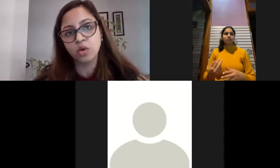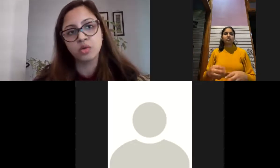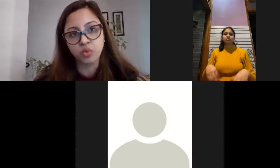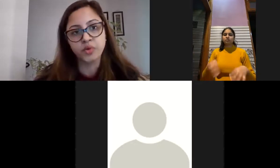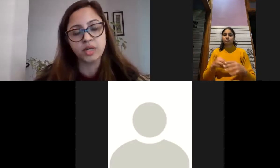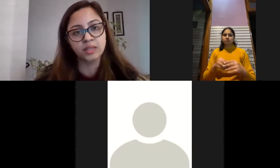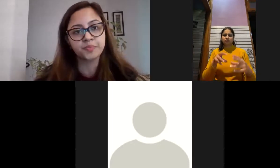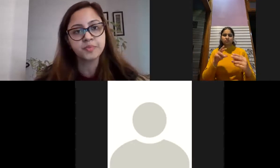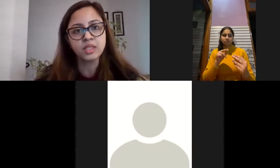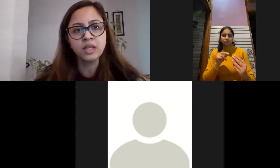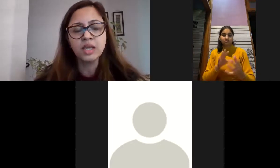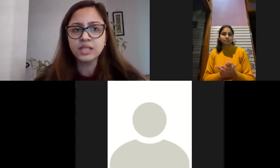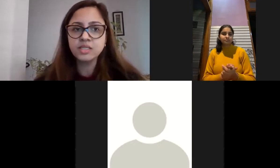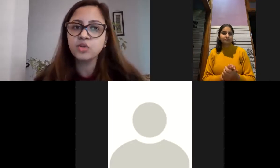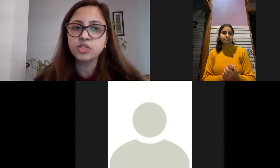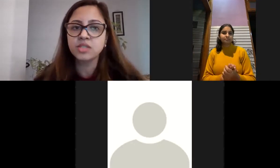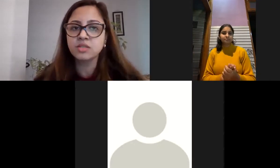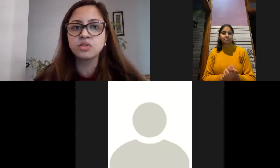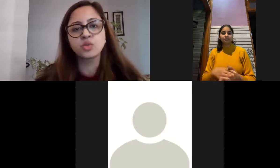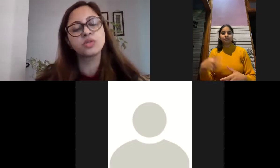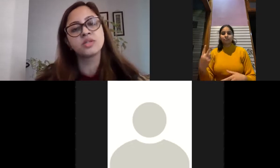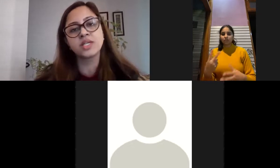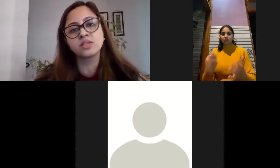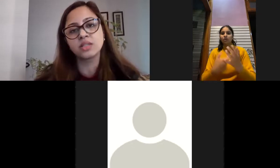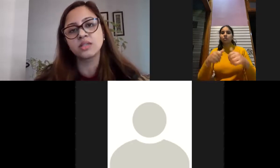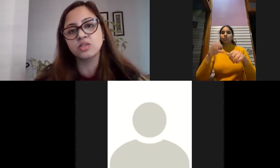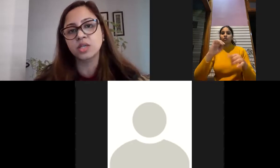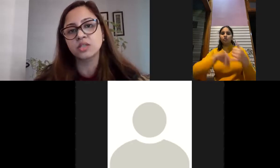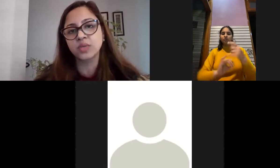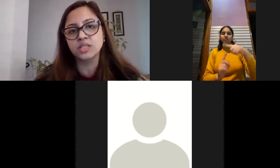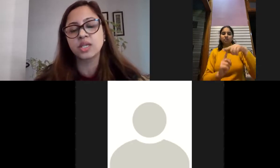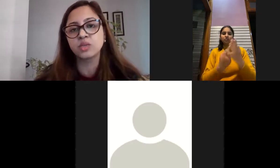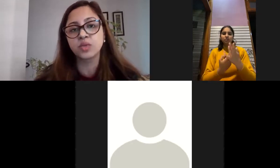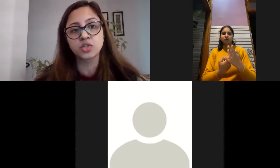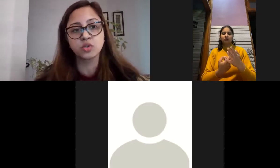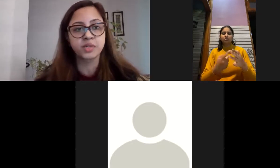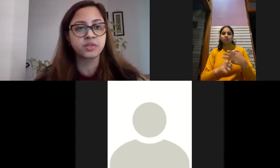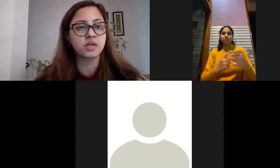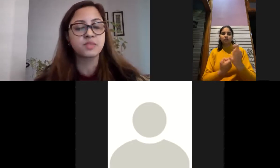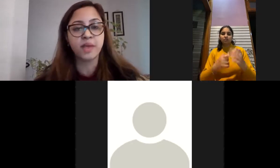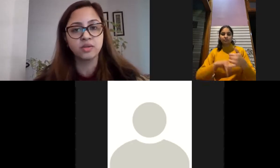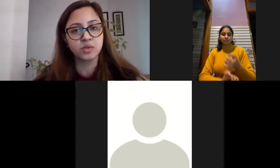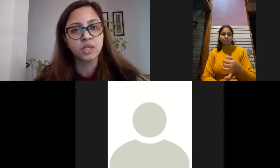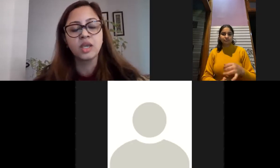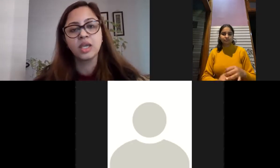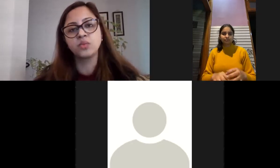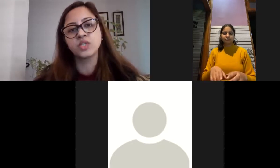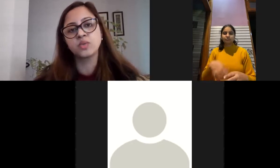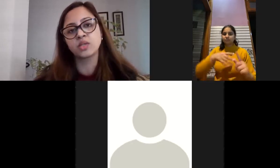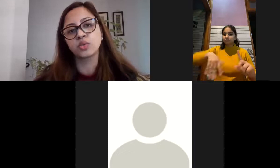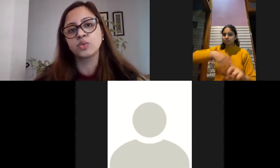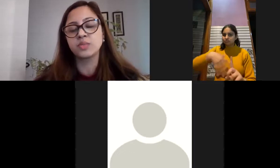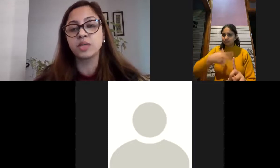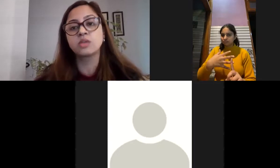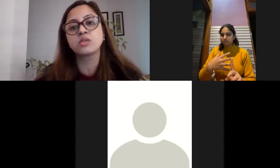dogs quarreling. Later, Rochester narrates, rather constructs a one-sided version of Bertha's background, in which